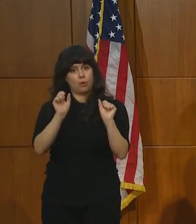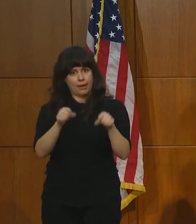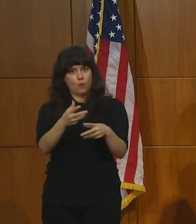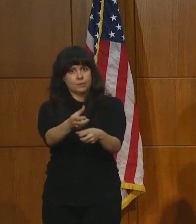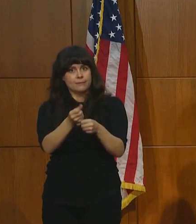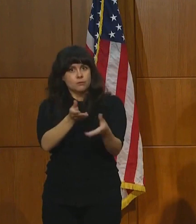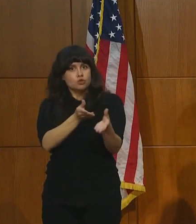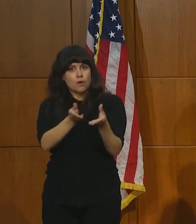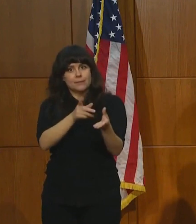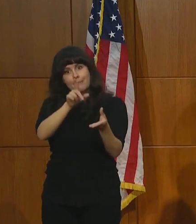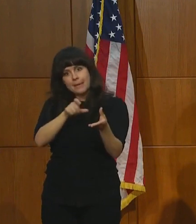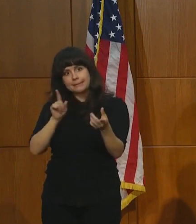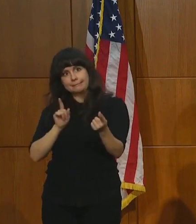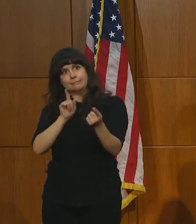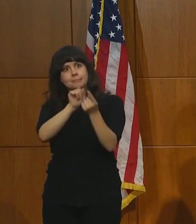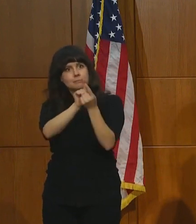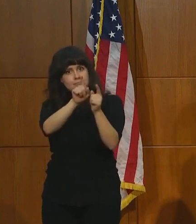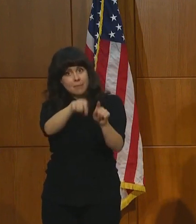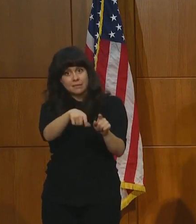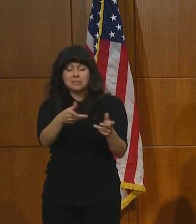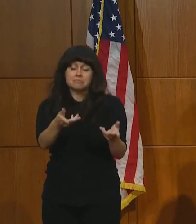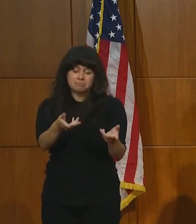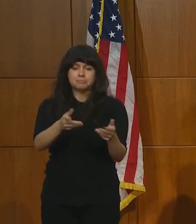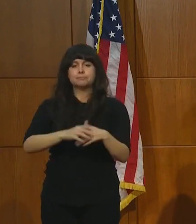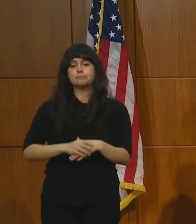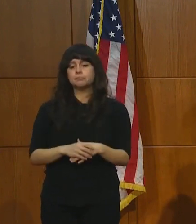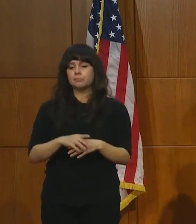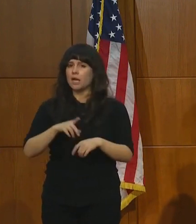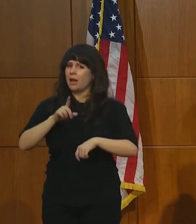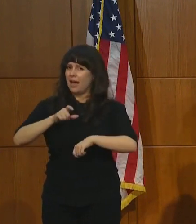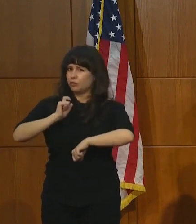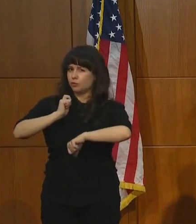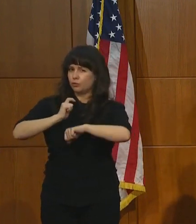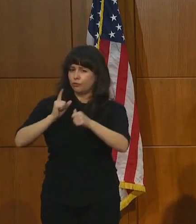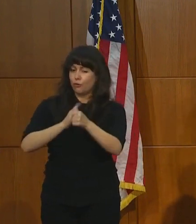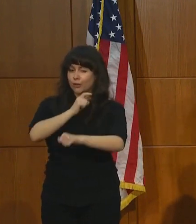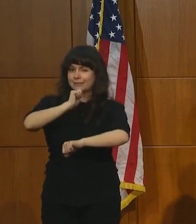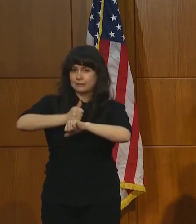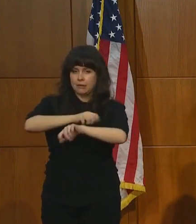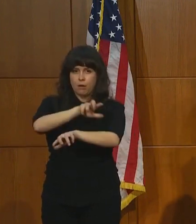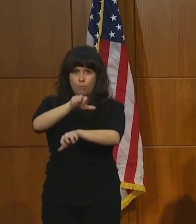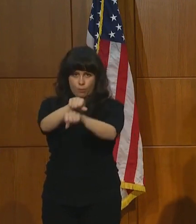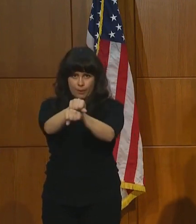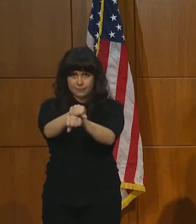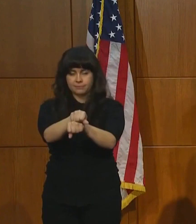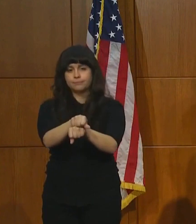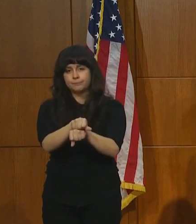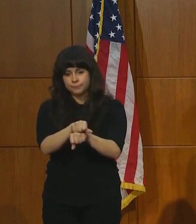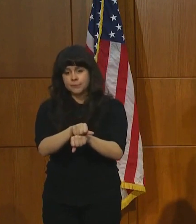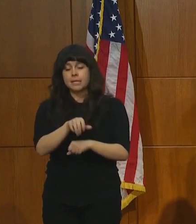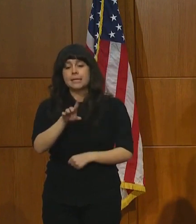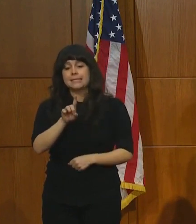in person. Those are by appointment only, and DMV reports that